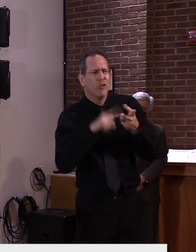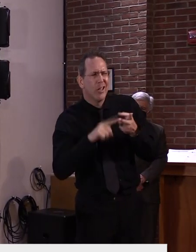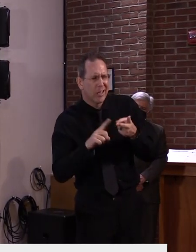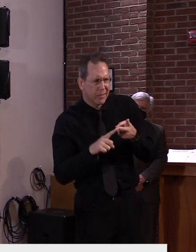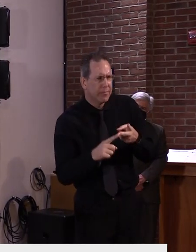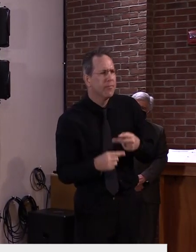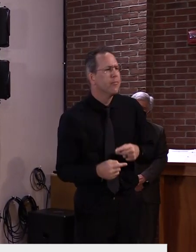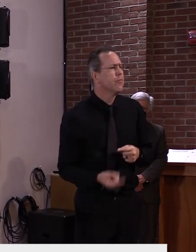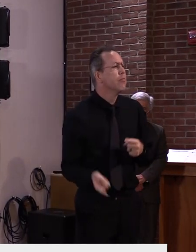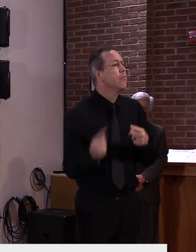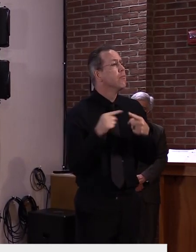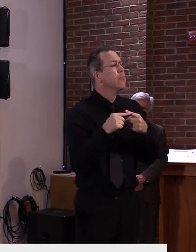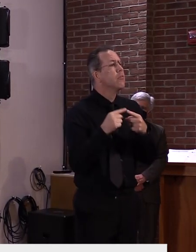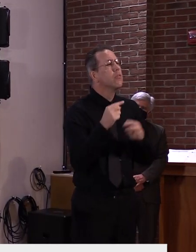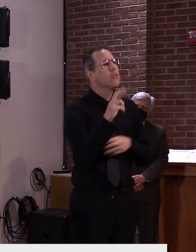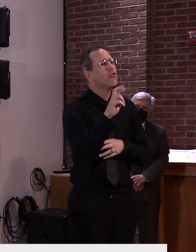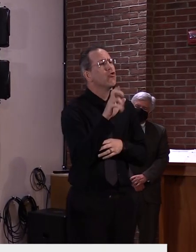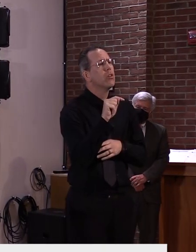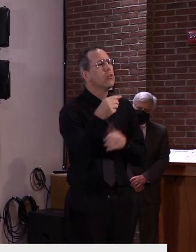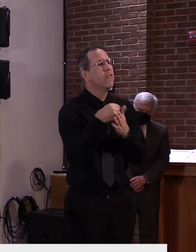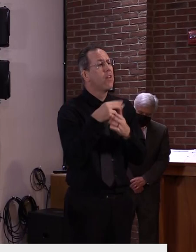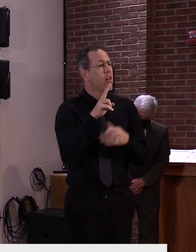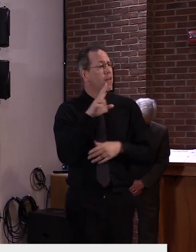We benefited from